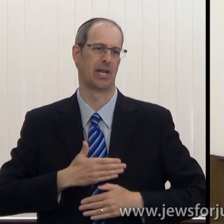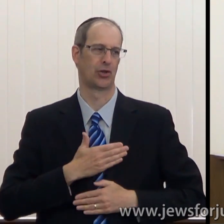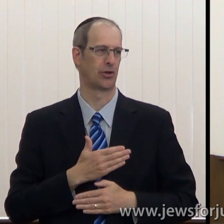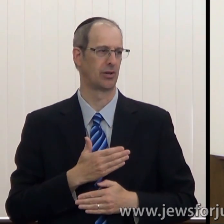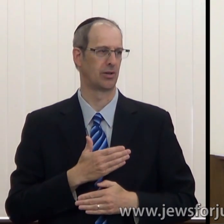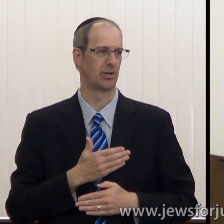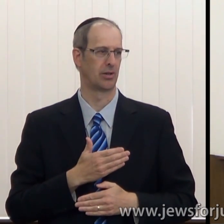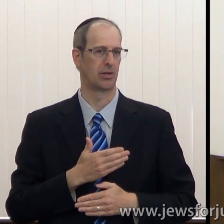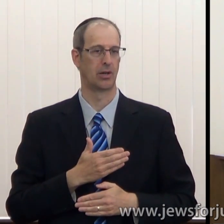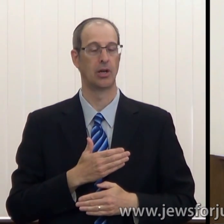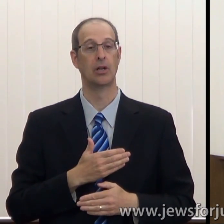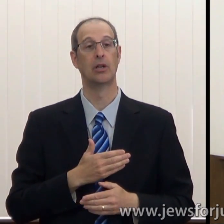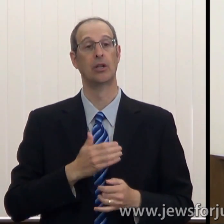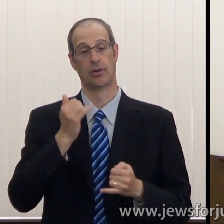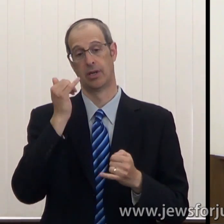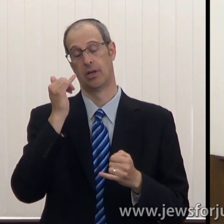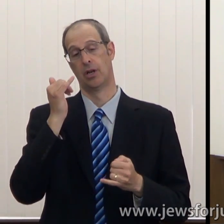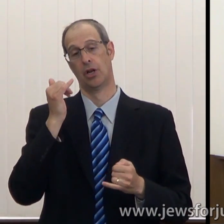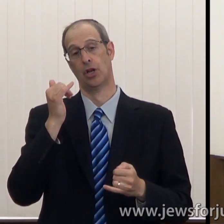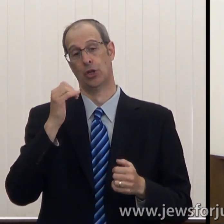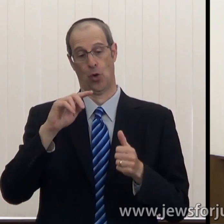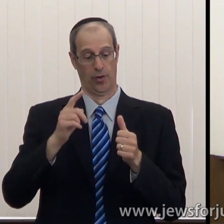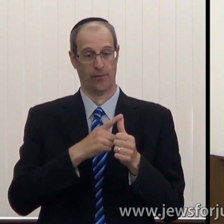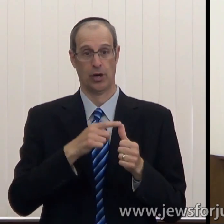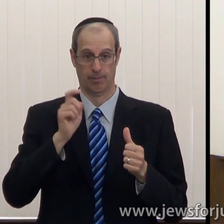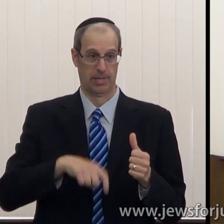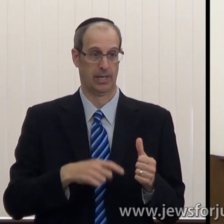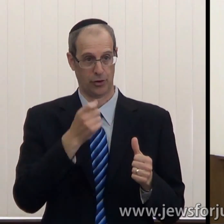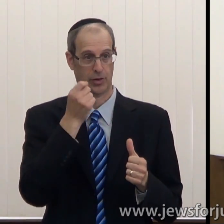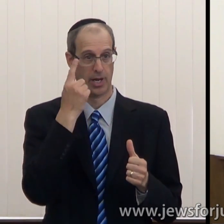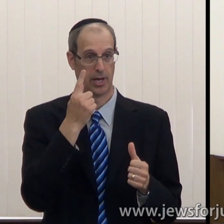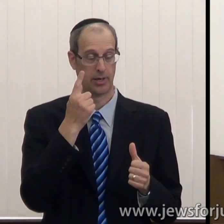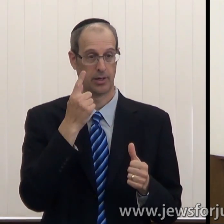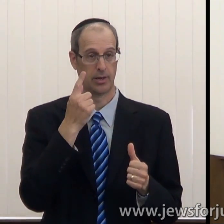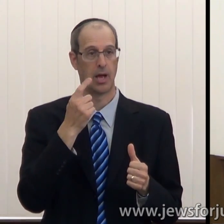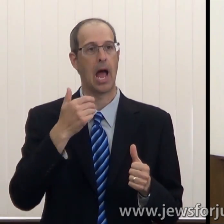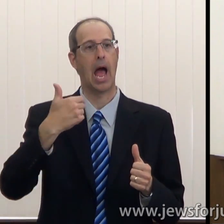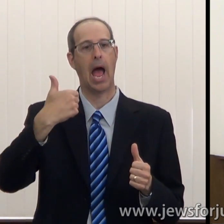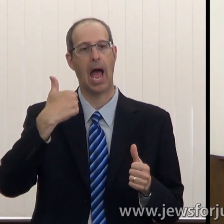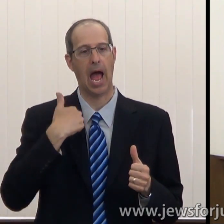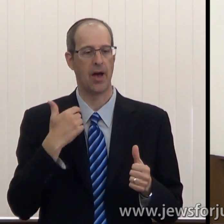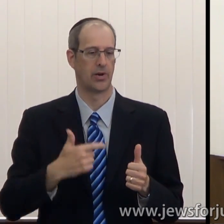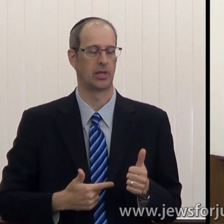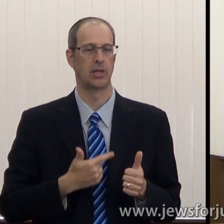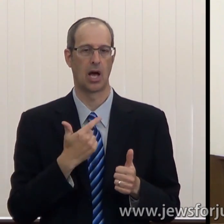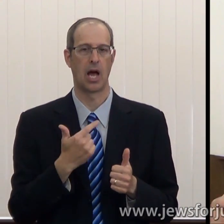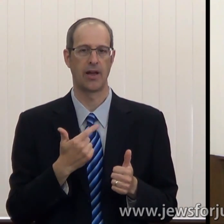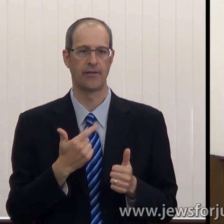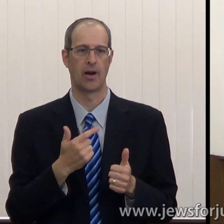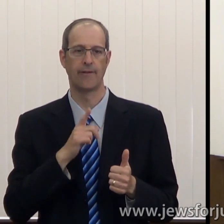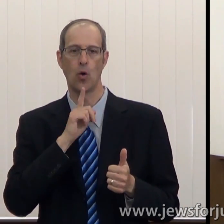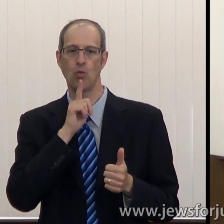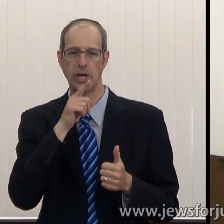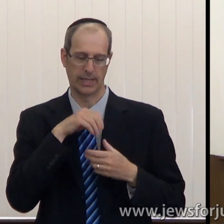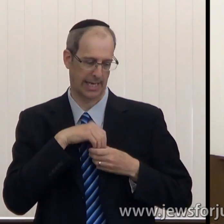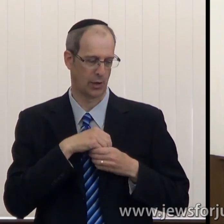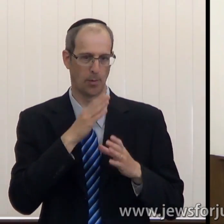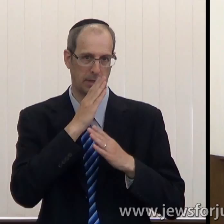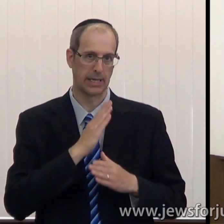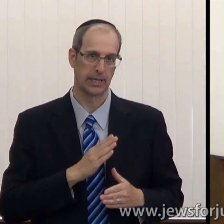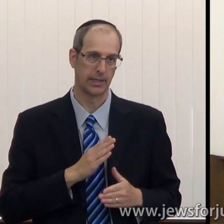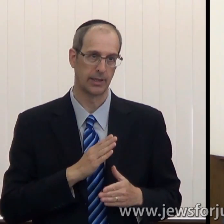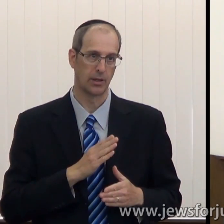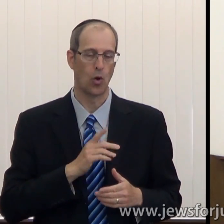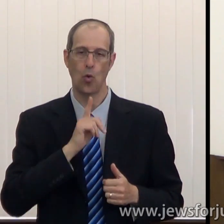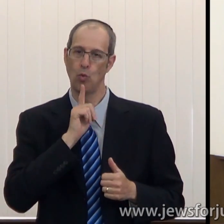And so the first thing that we have to understand is that to have a life of real inner peace,